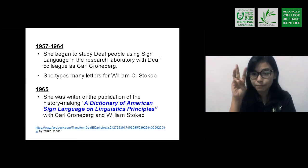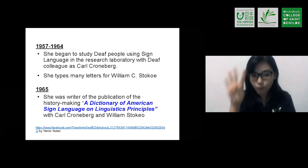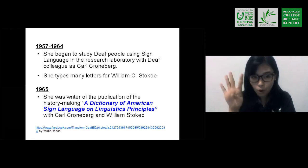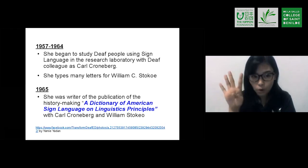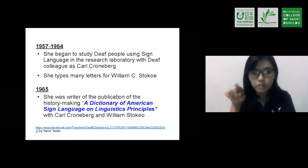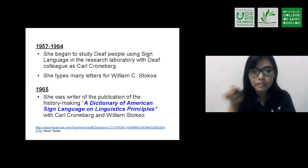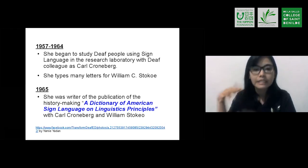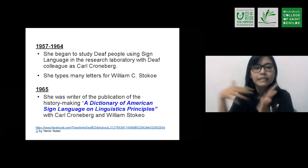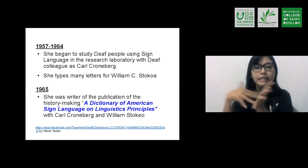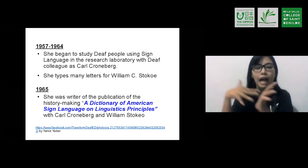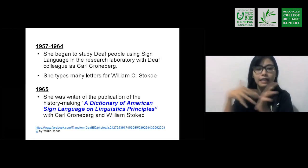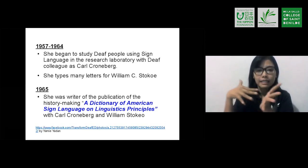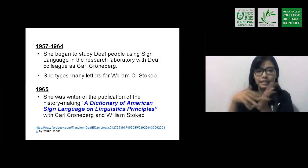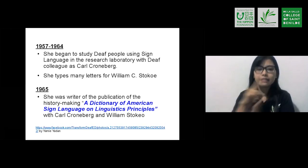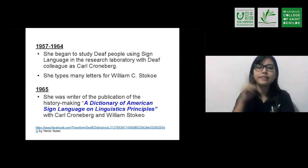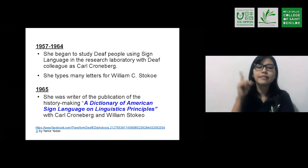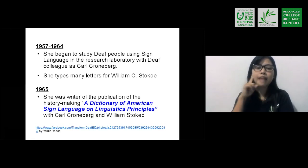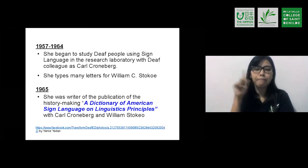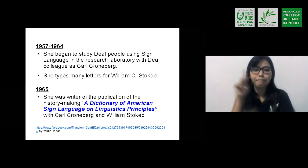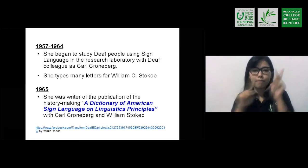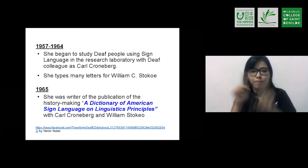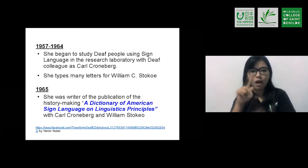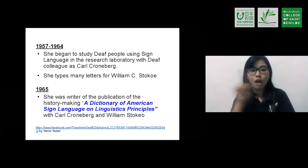So from 57 to 64,